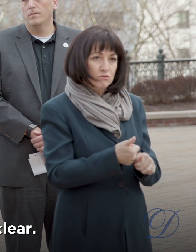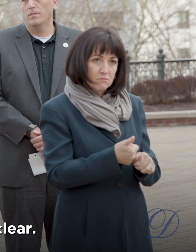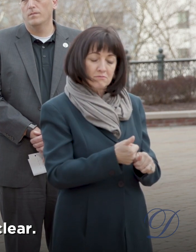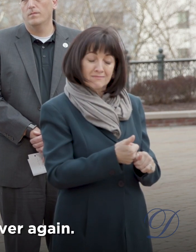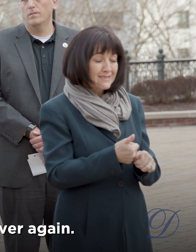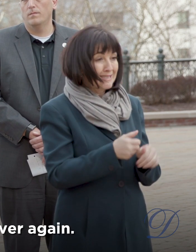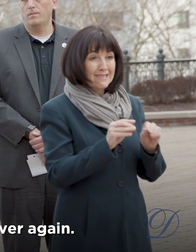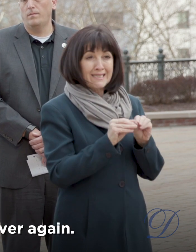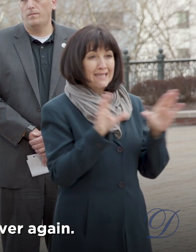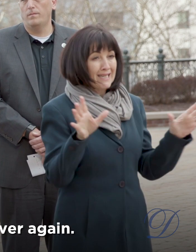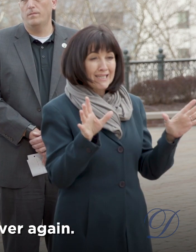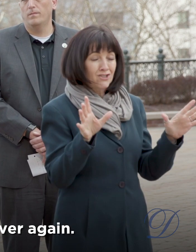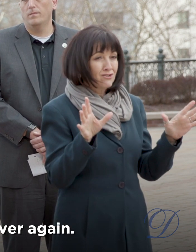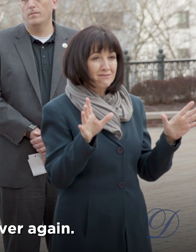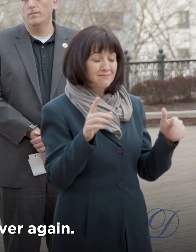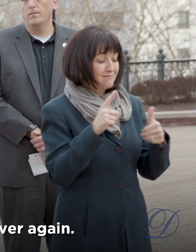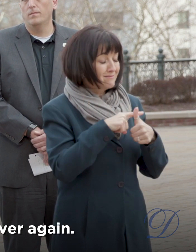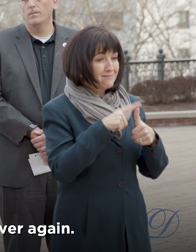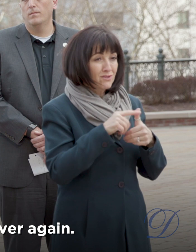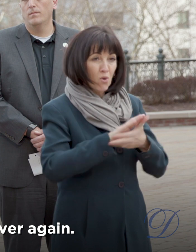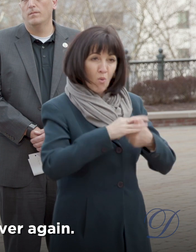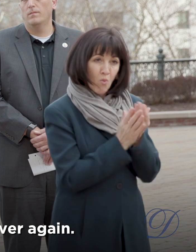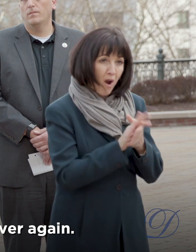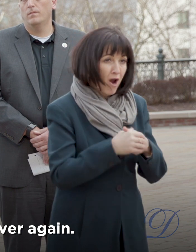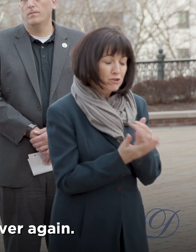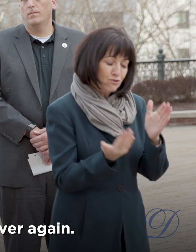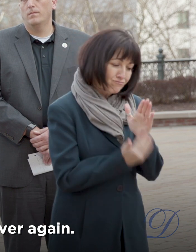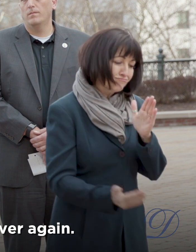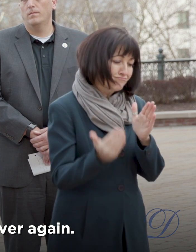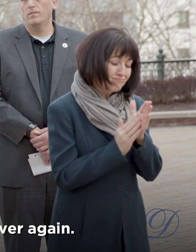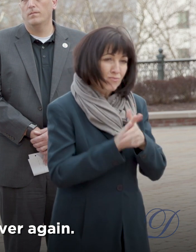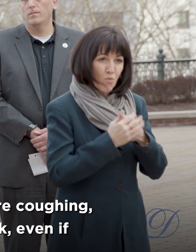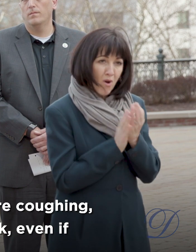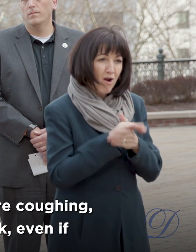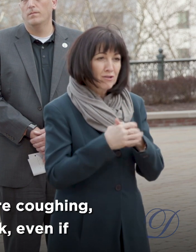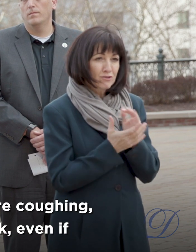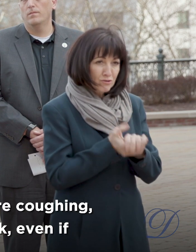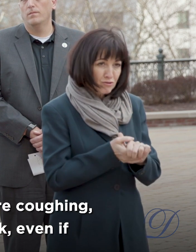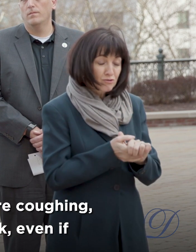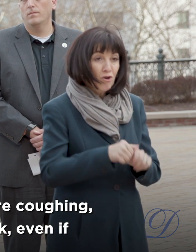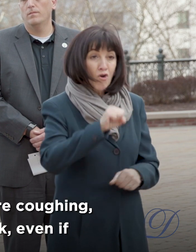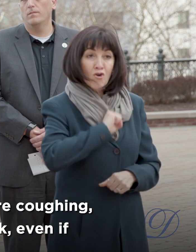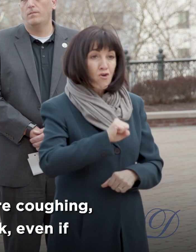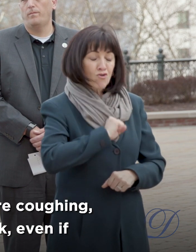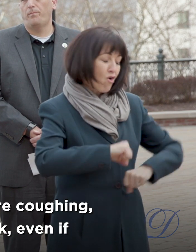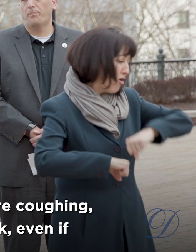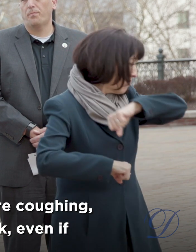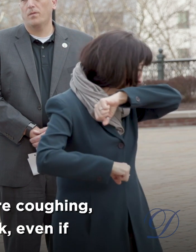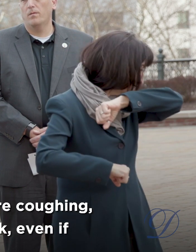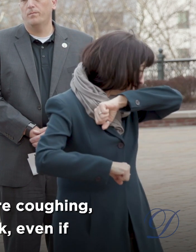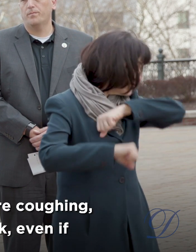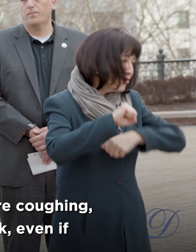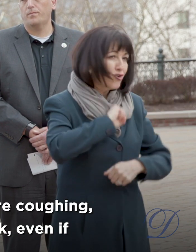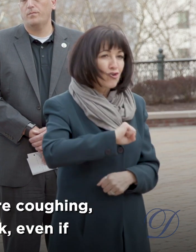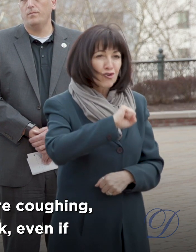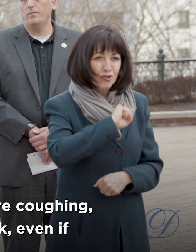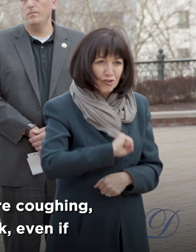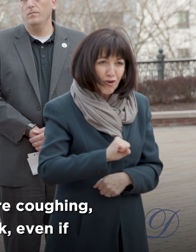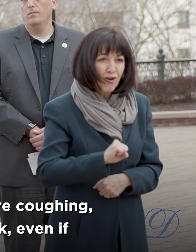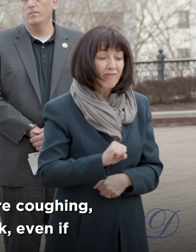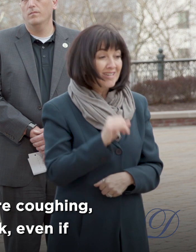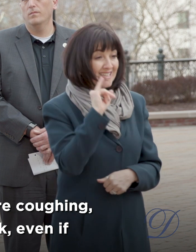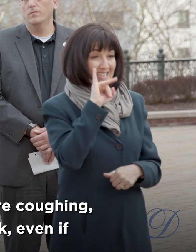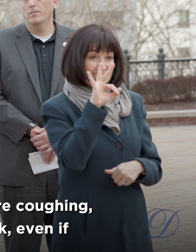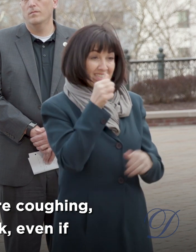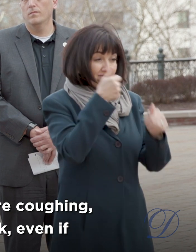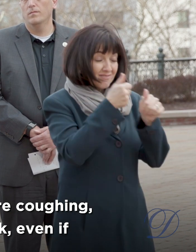clear. Wash your hands over and over again. Cough into your sleeve if you're coughing. If you are